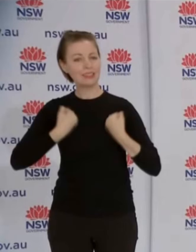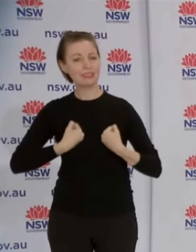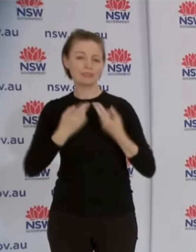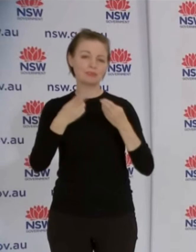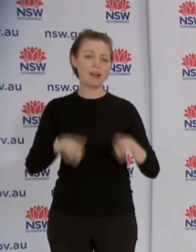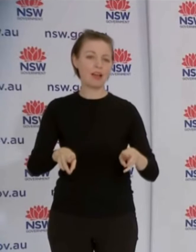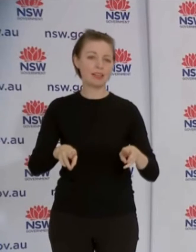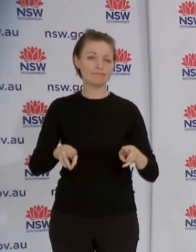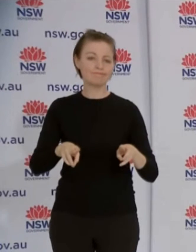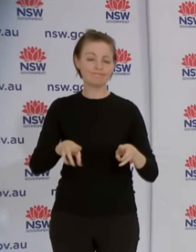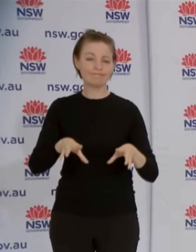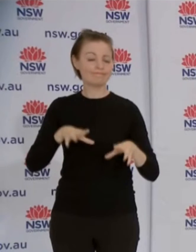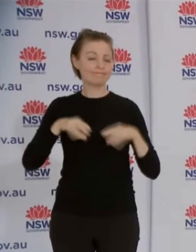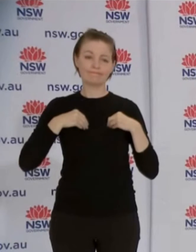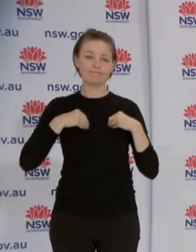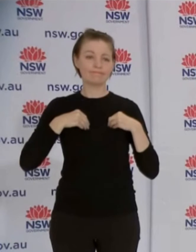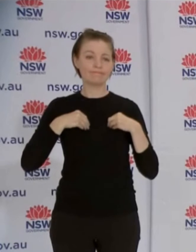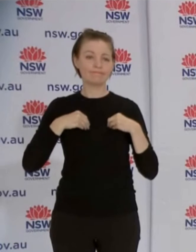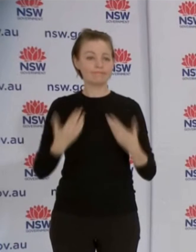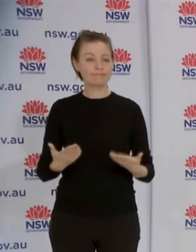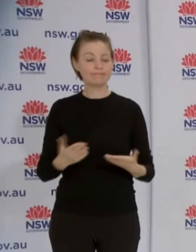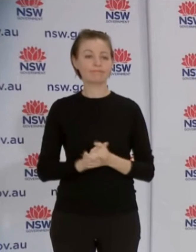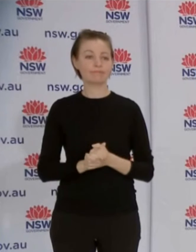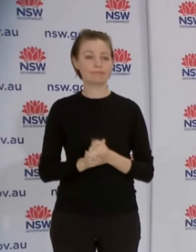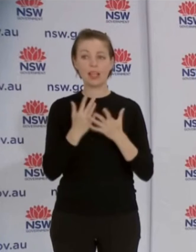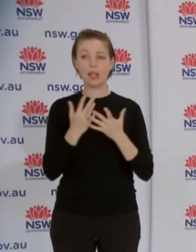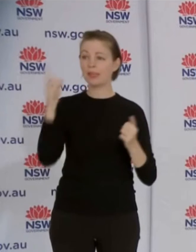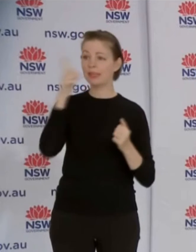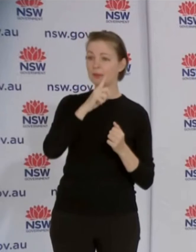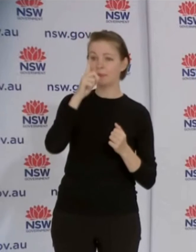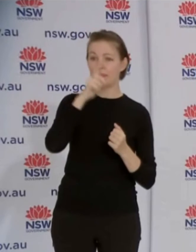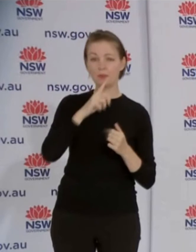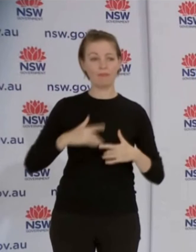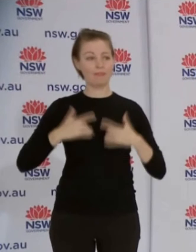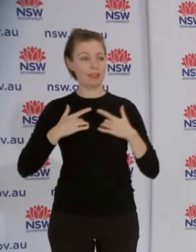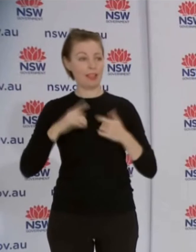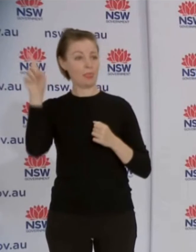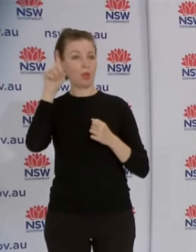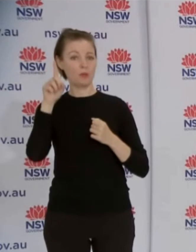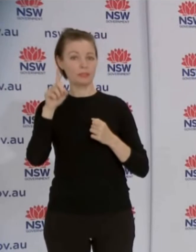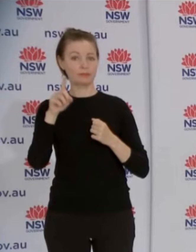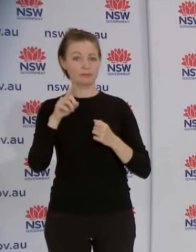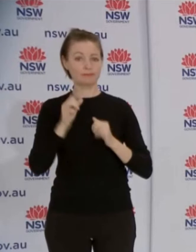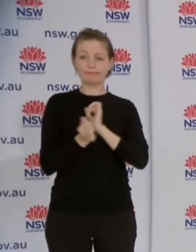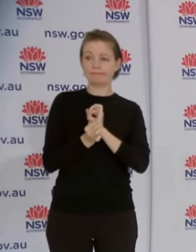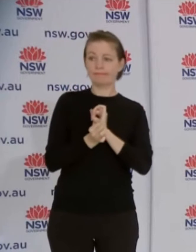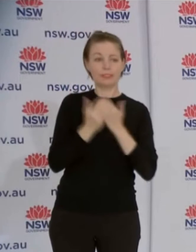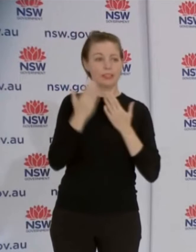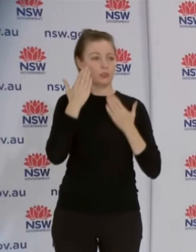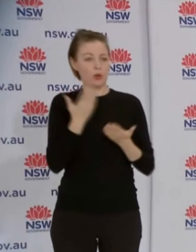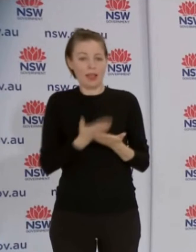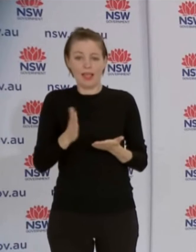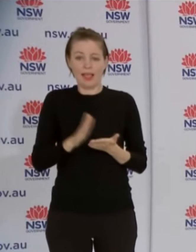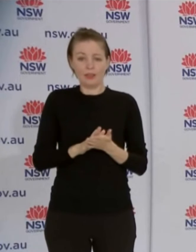who don't have a choice in how they spend their free time, who don't have a choice about what they can do when they can leave their homes. That is no way to live.